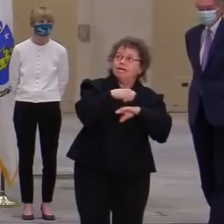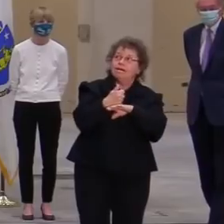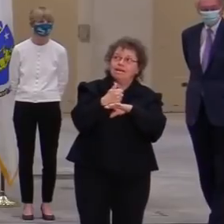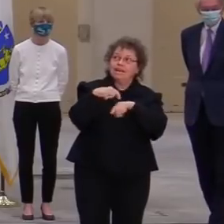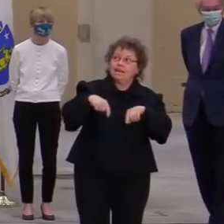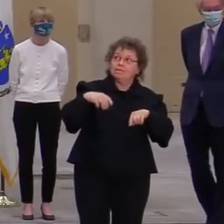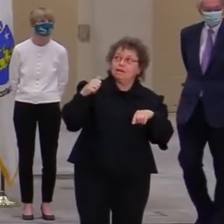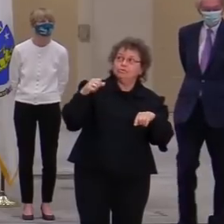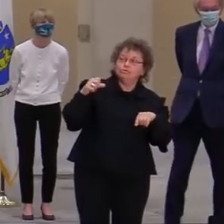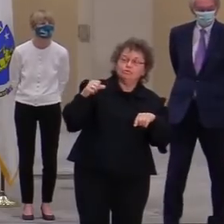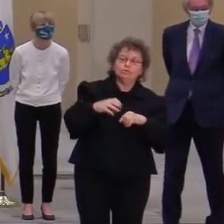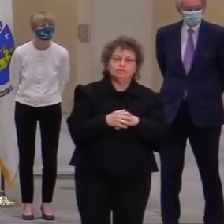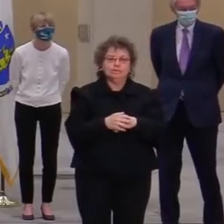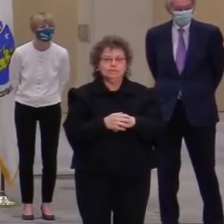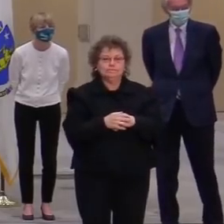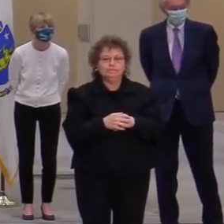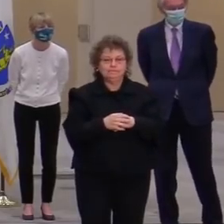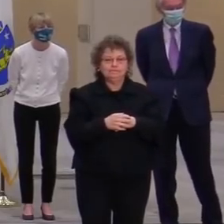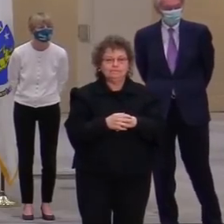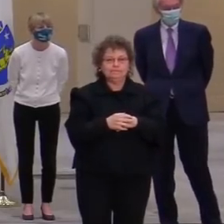Mike?